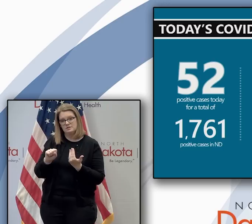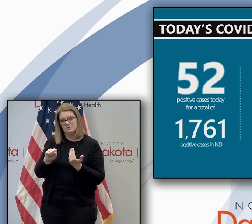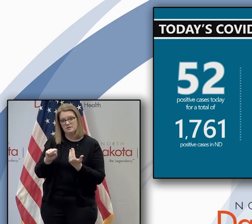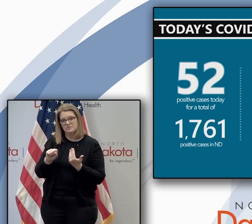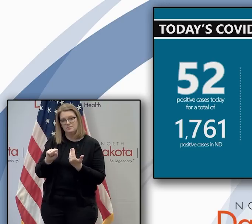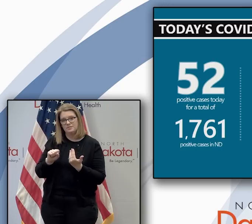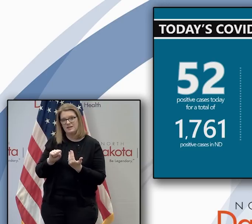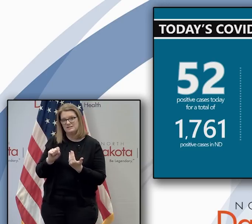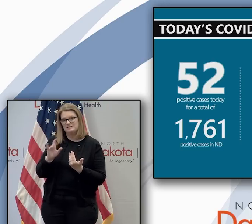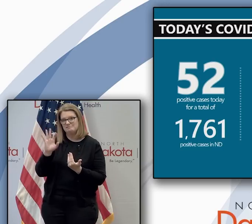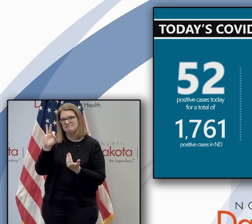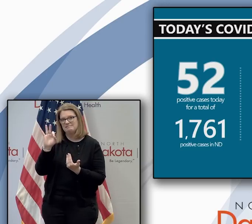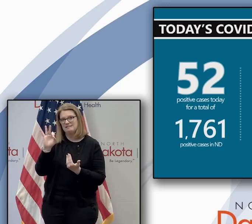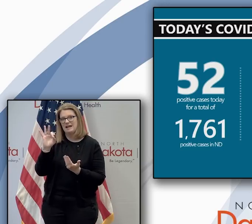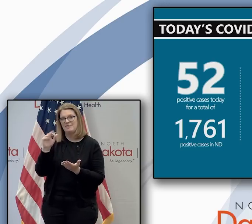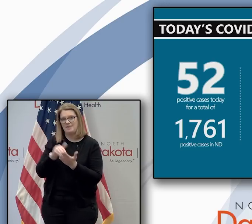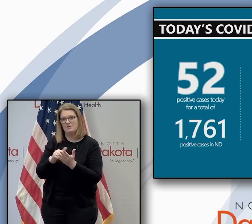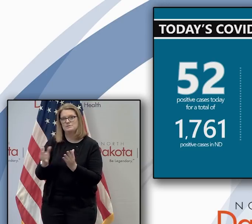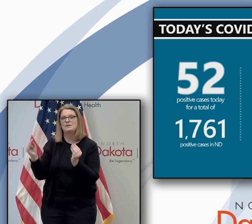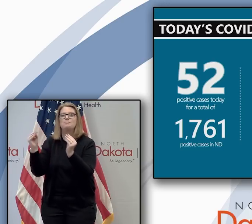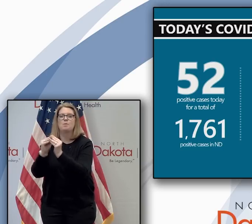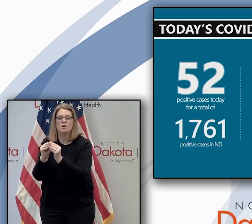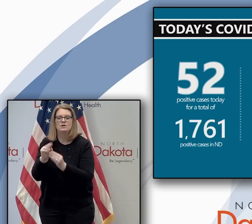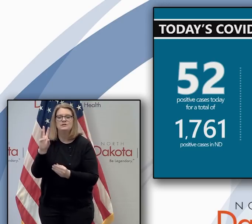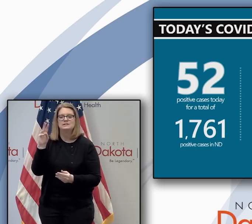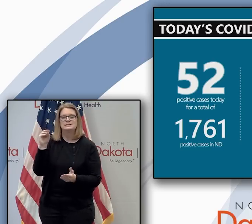9,000, or close to 9,000 above that. So